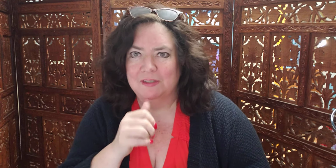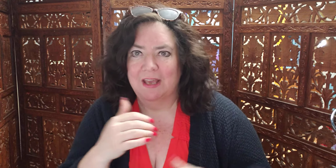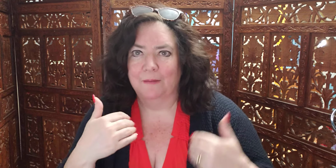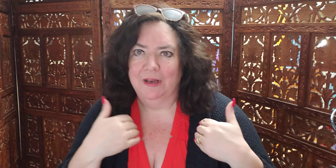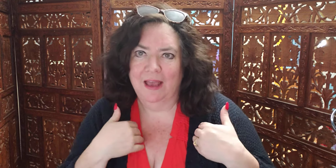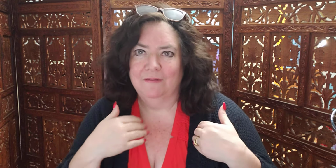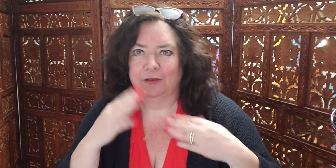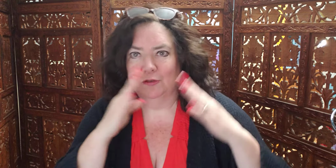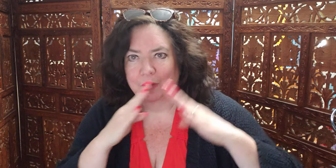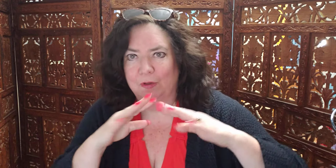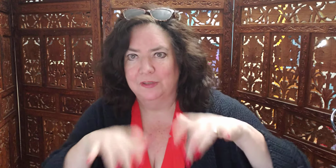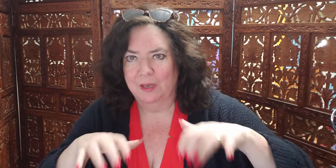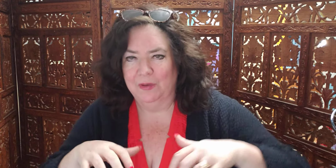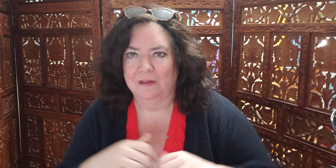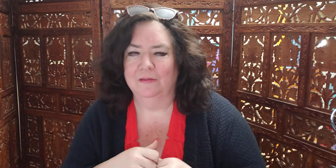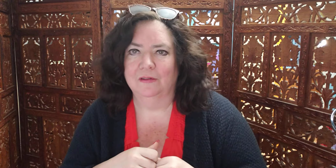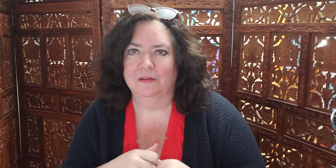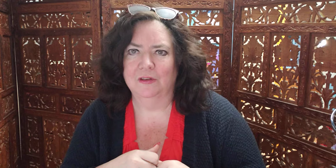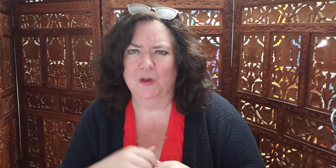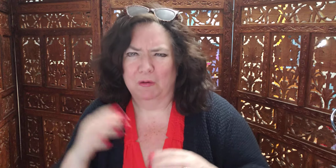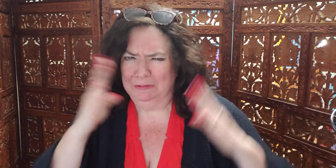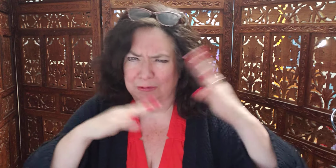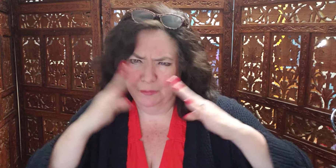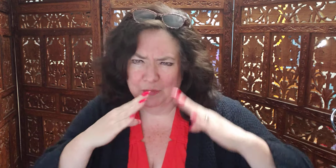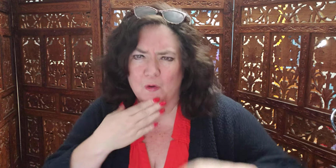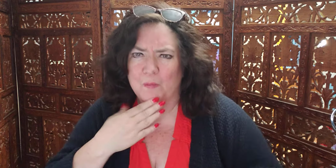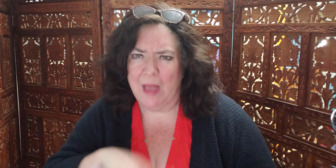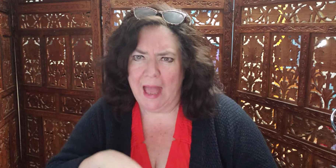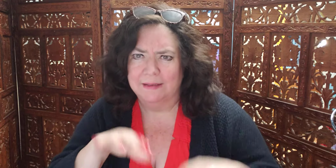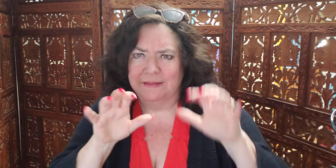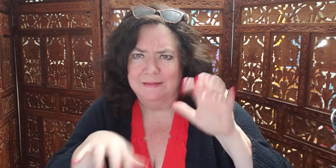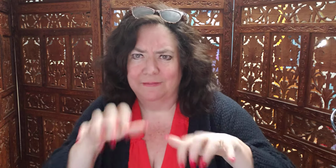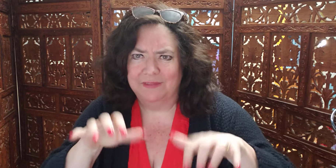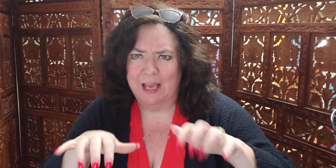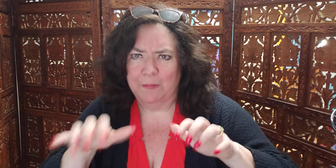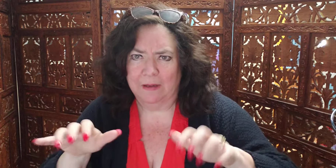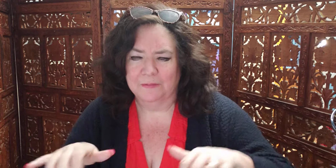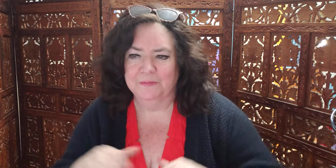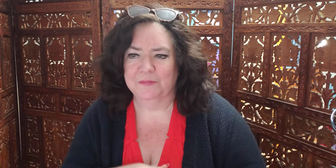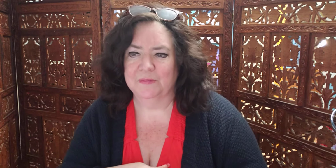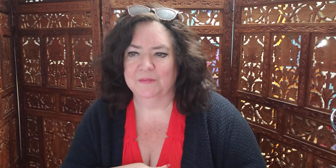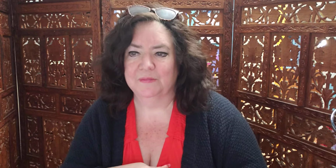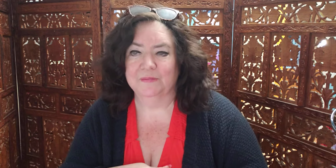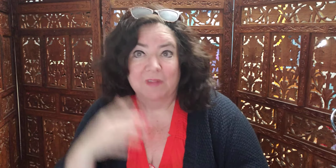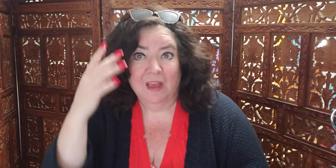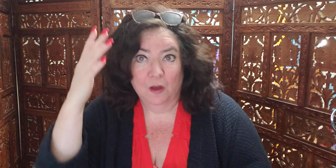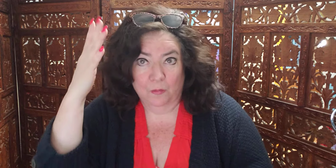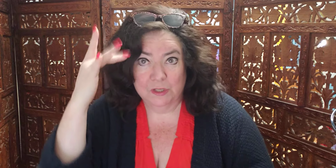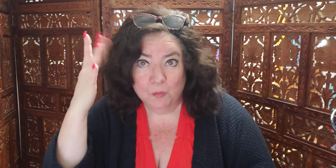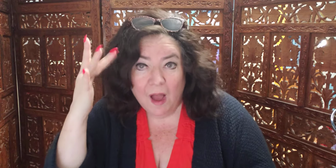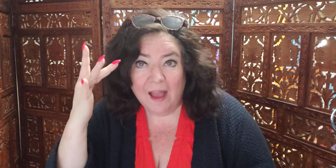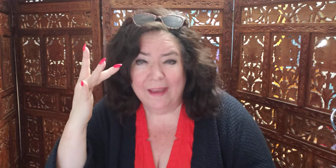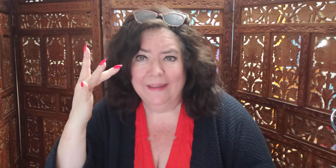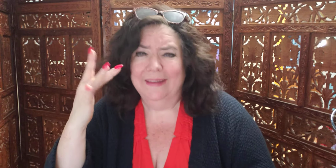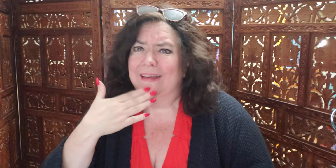say I've been having trouble typing. You go, ooh, or bad typing. Which is why